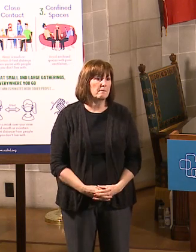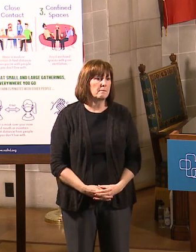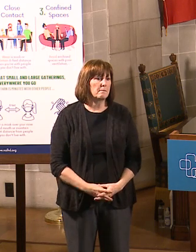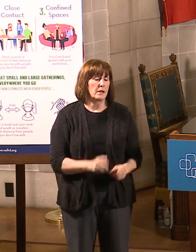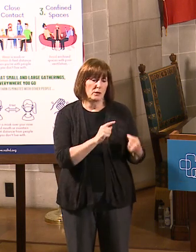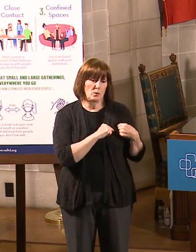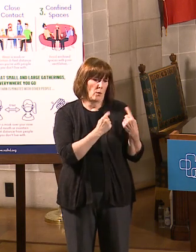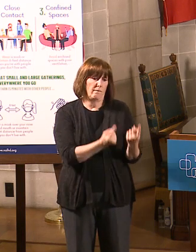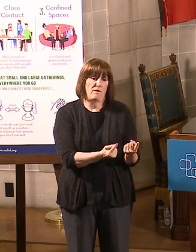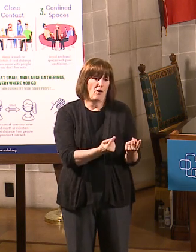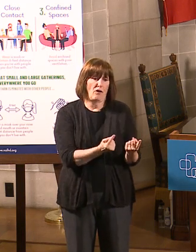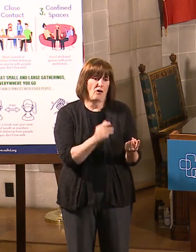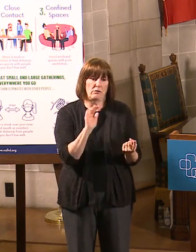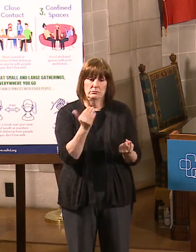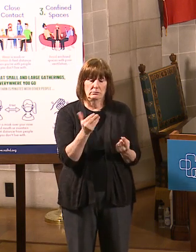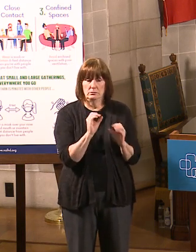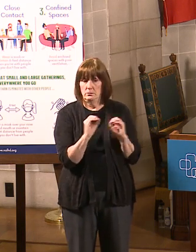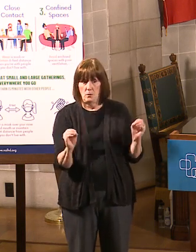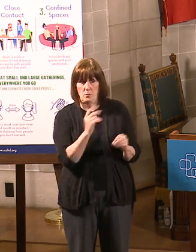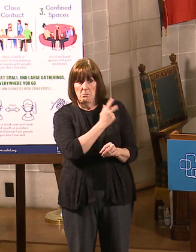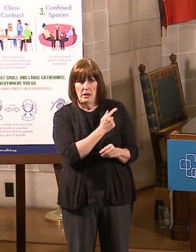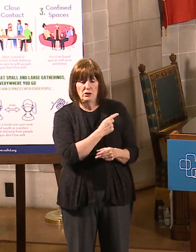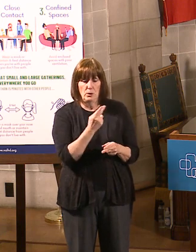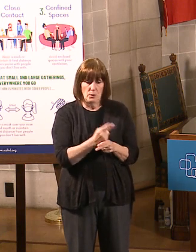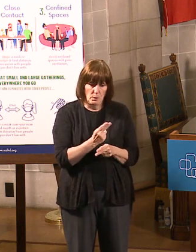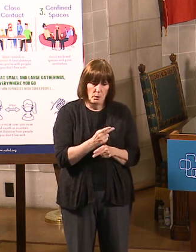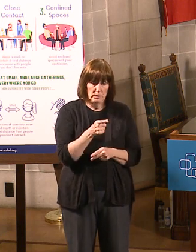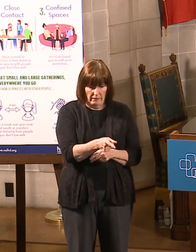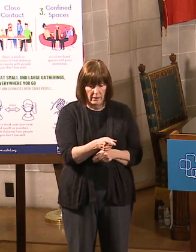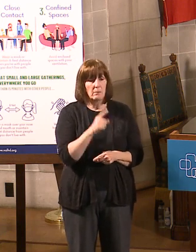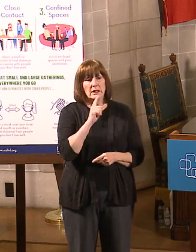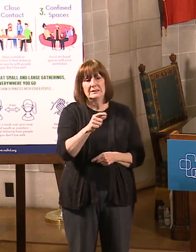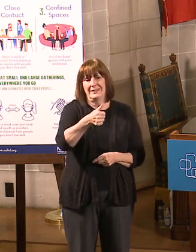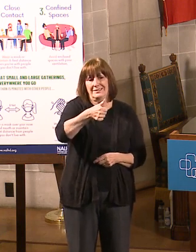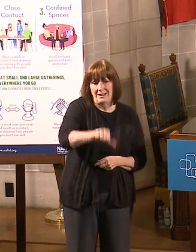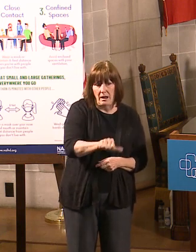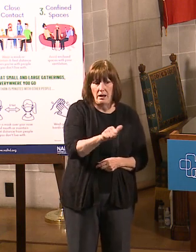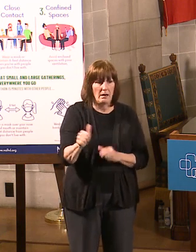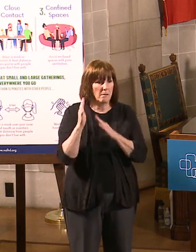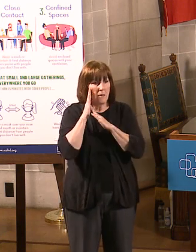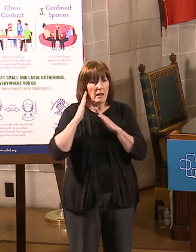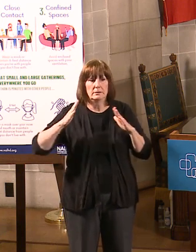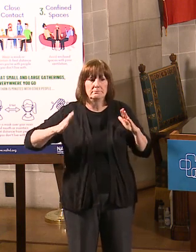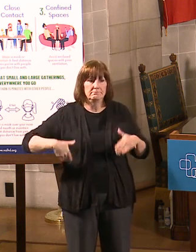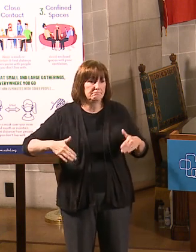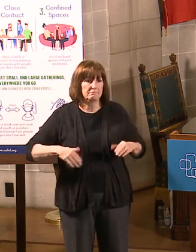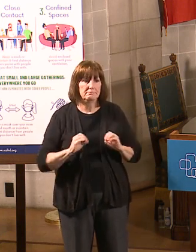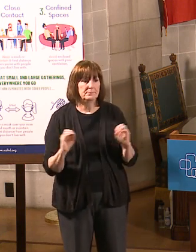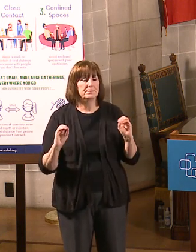So far, to my knowledge, no patient that's used the transfer center has been denied a bed.